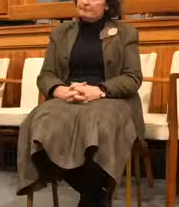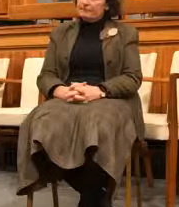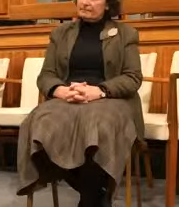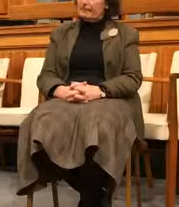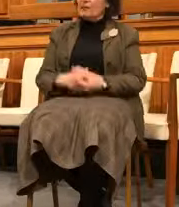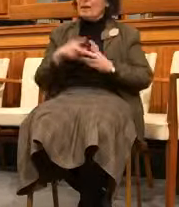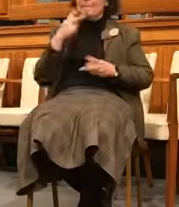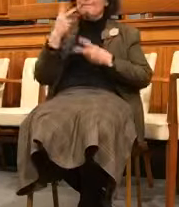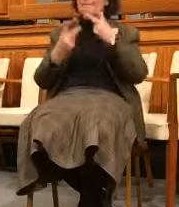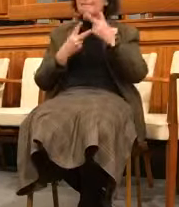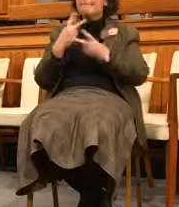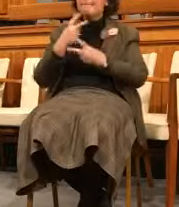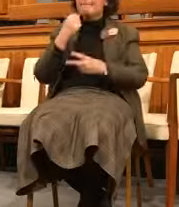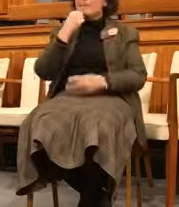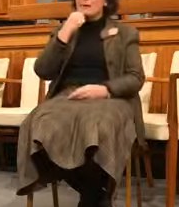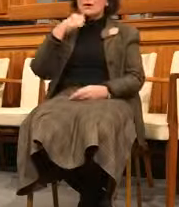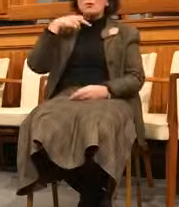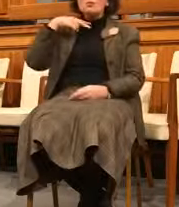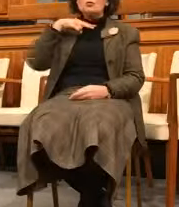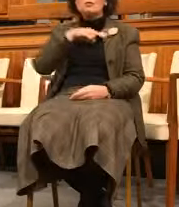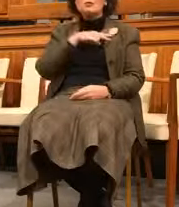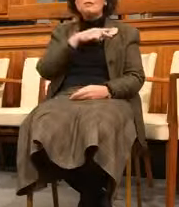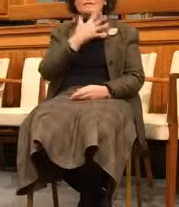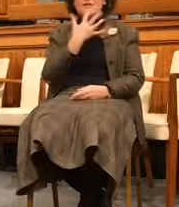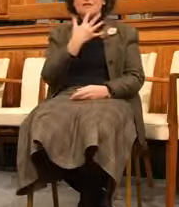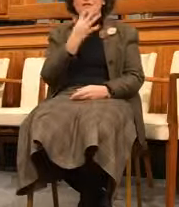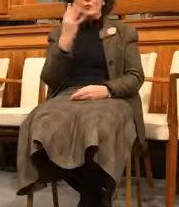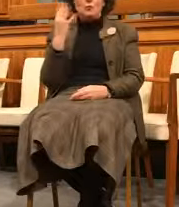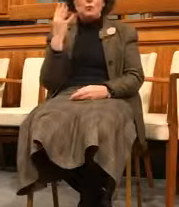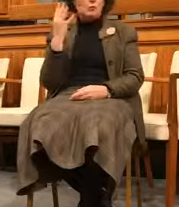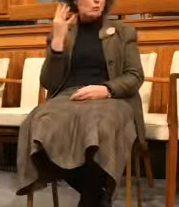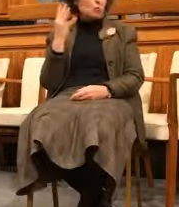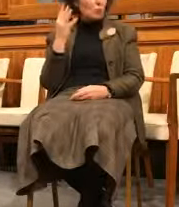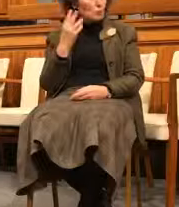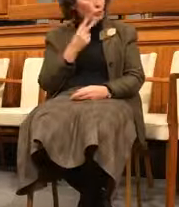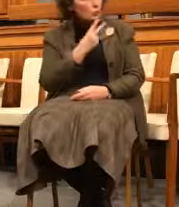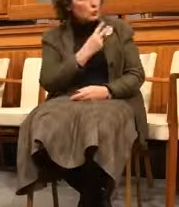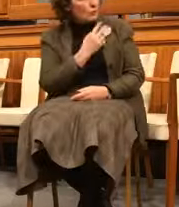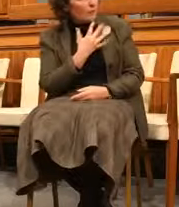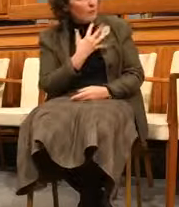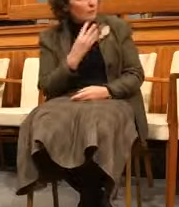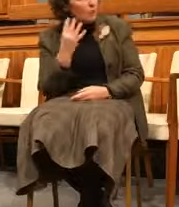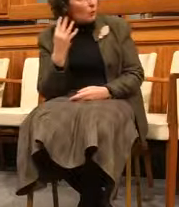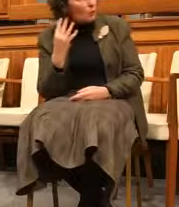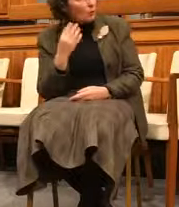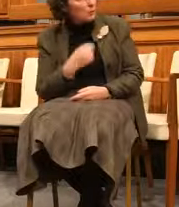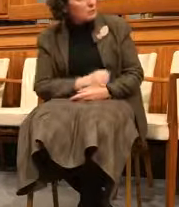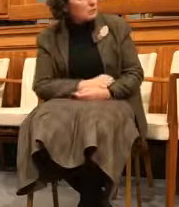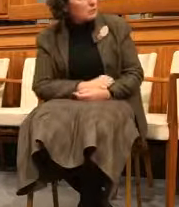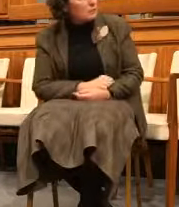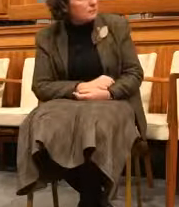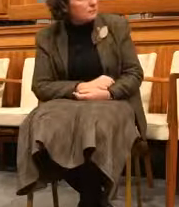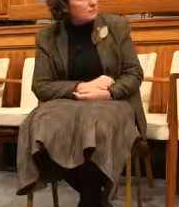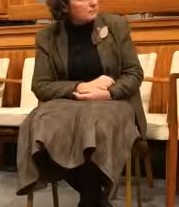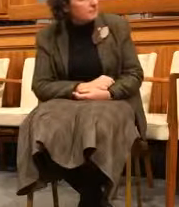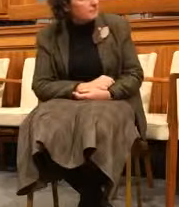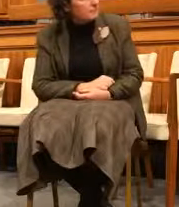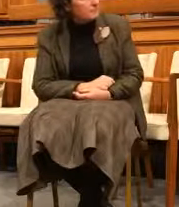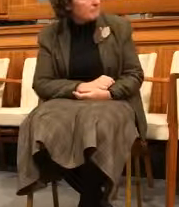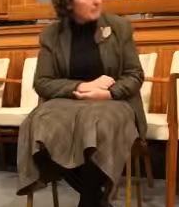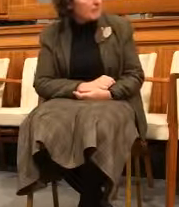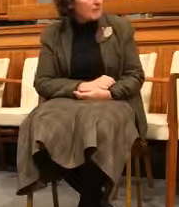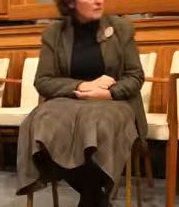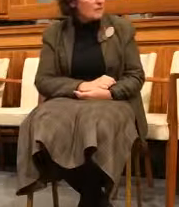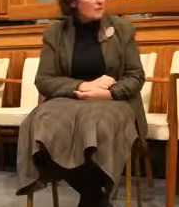Listen together to hymn 254. Hymn number 254. My song